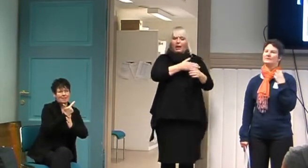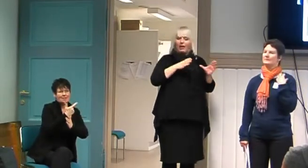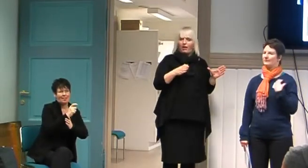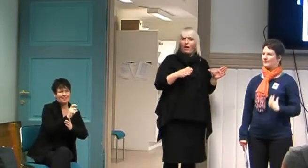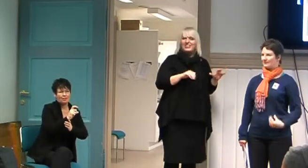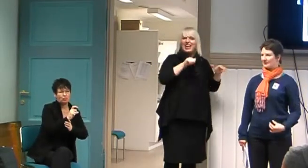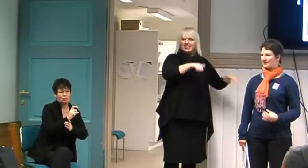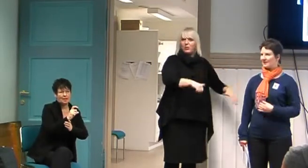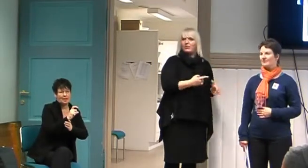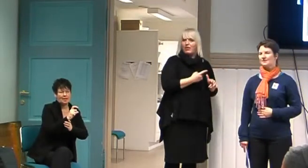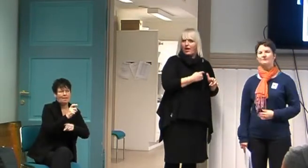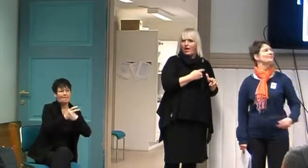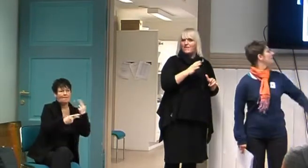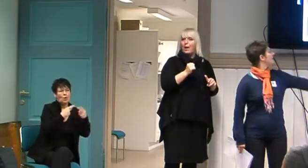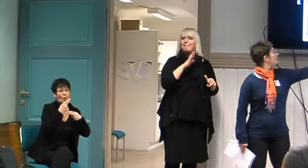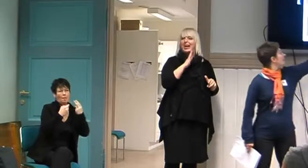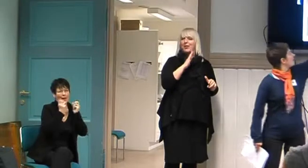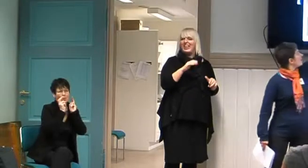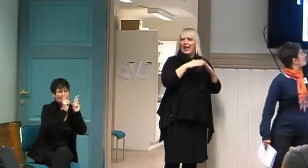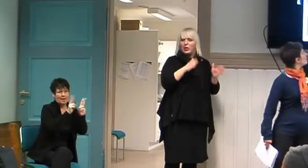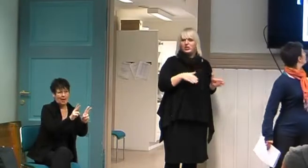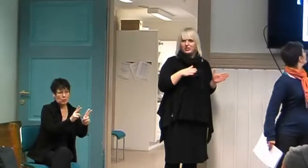century for the banqueting house.